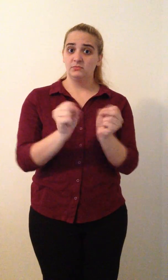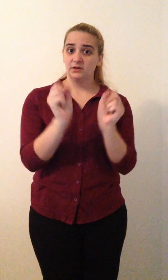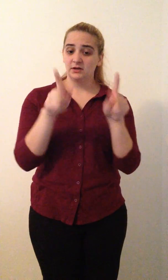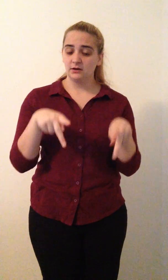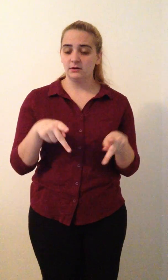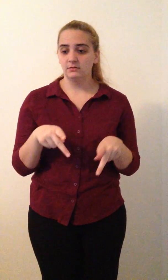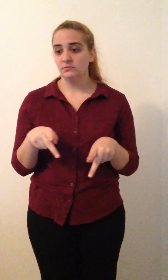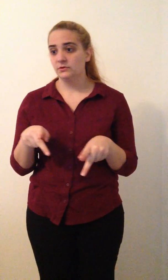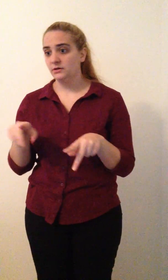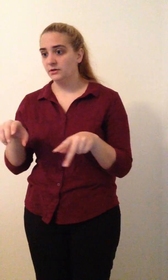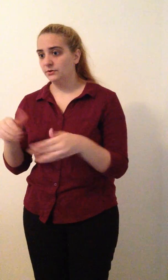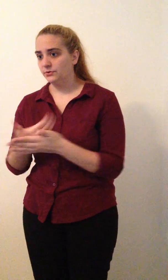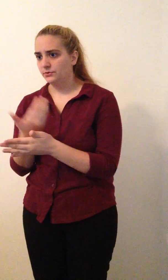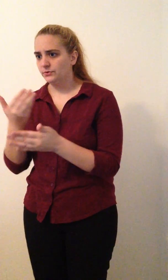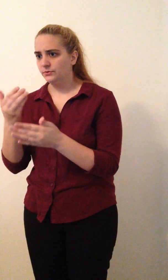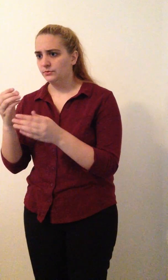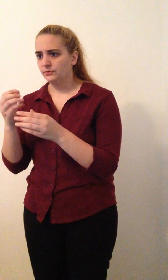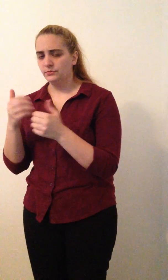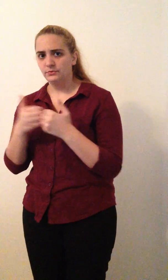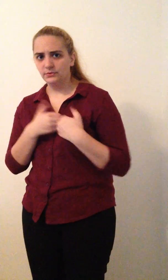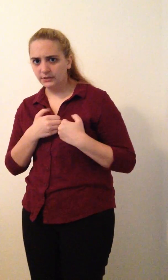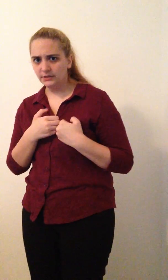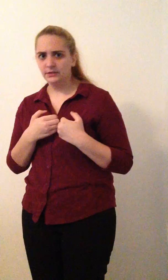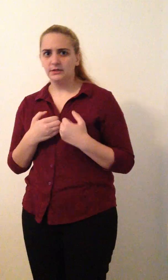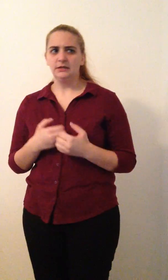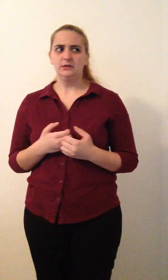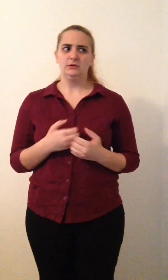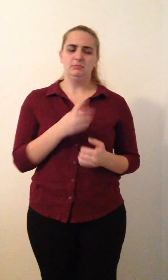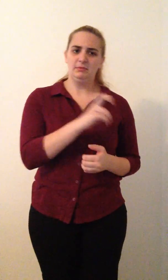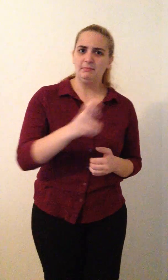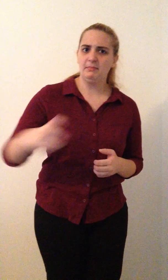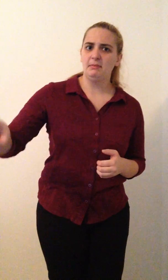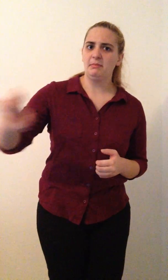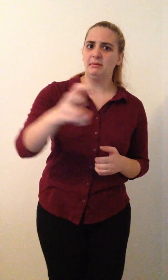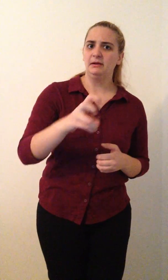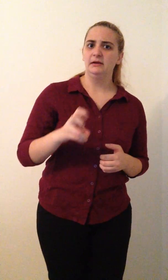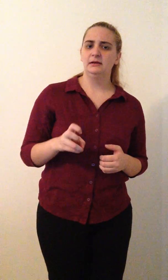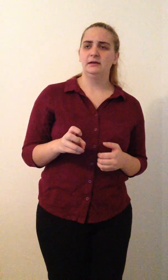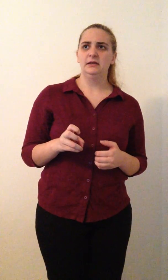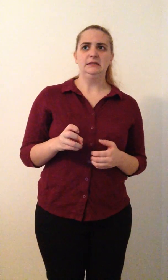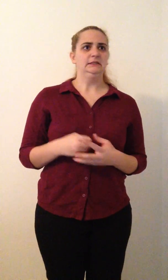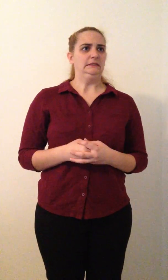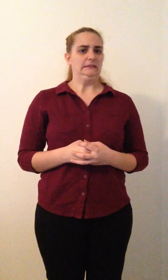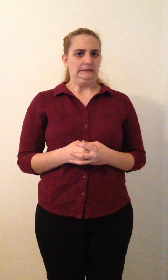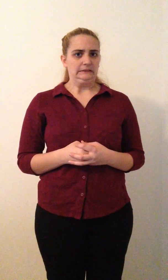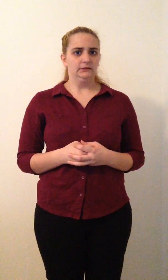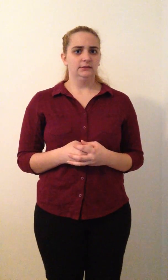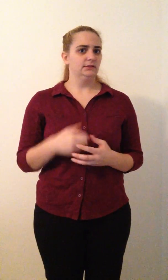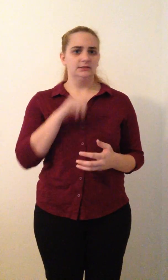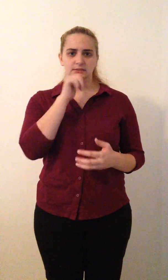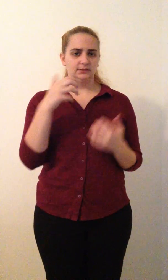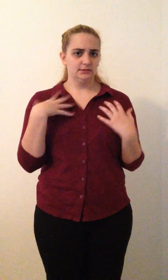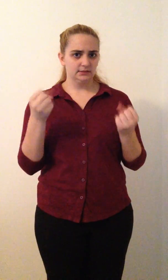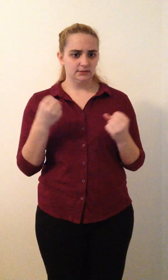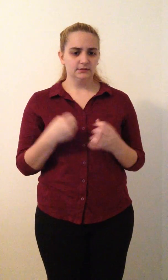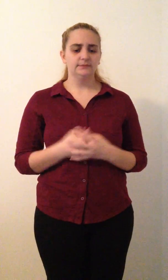We're constantly afraid, both people, smothered, abandoned. Hey, are you there for me? Are you going to be there for me?